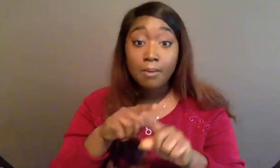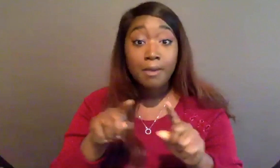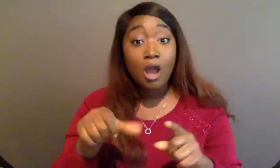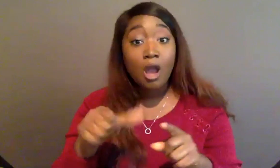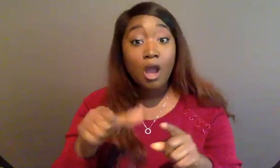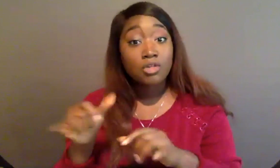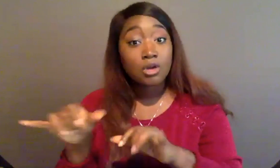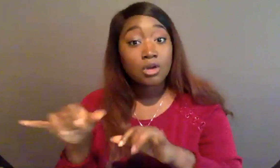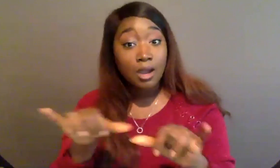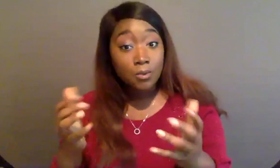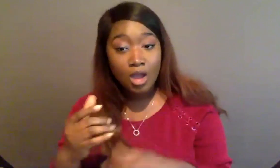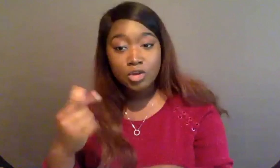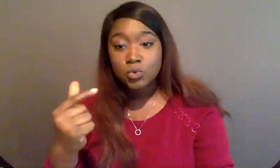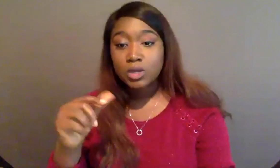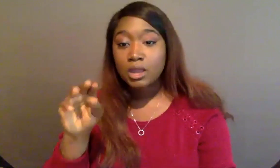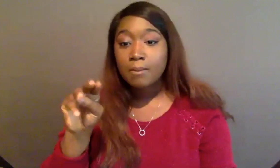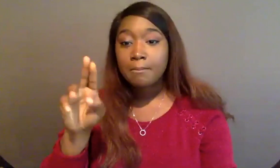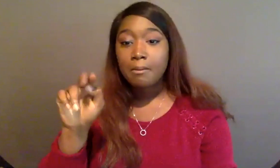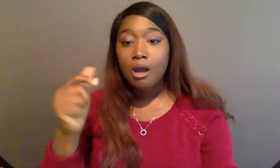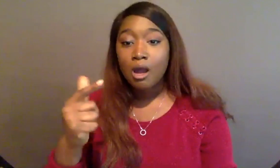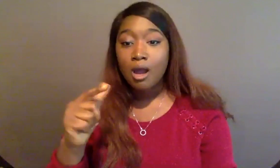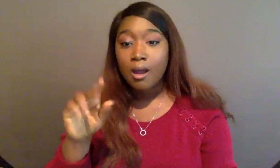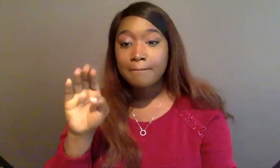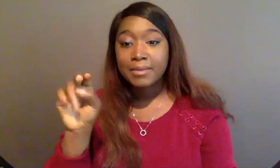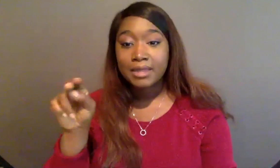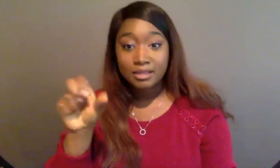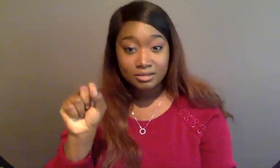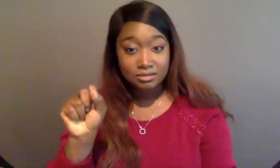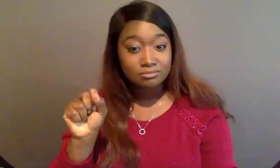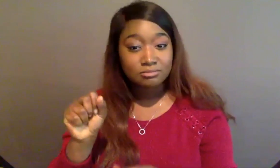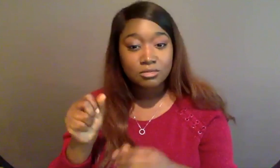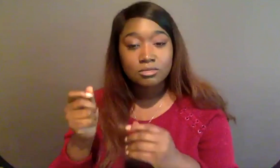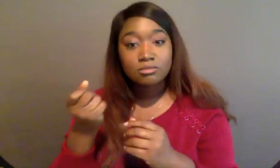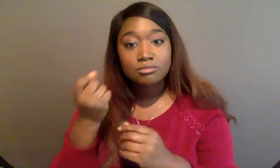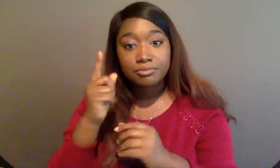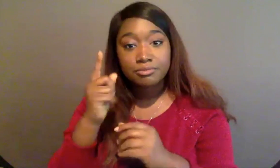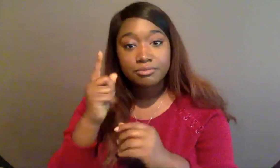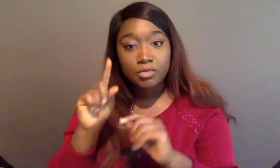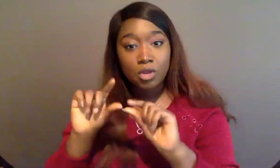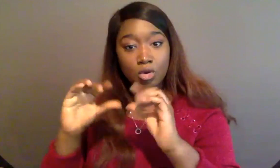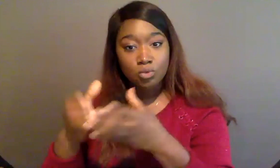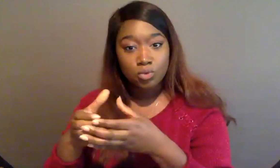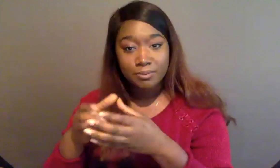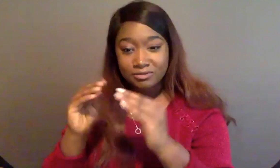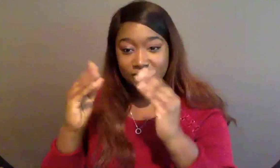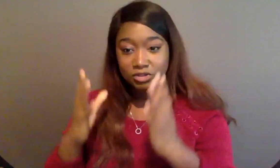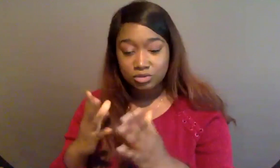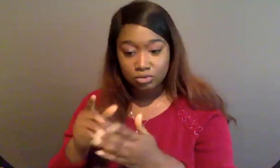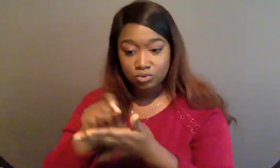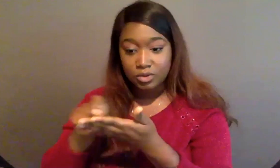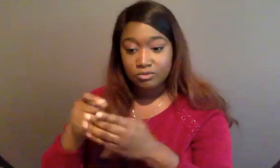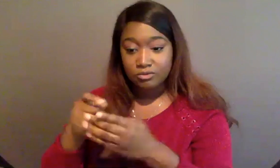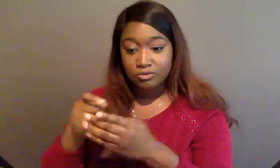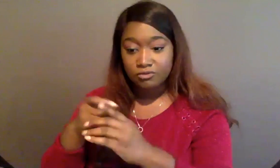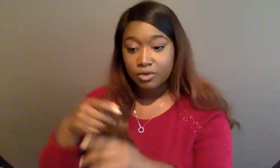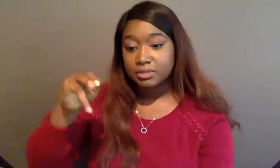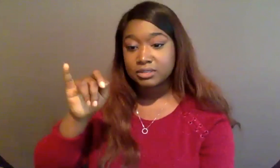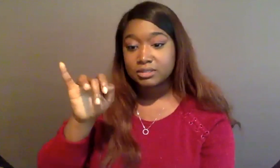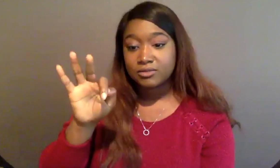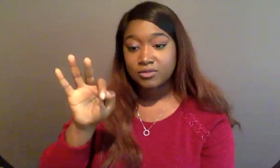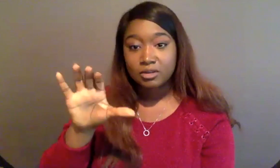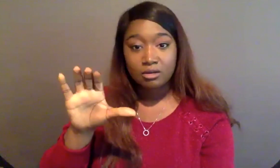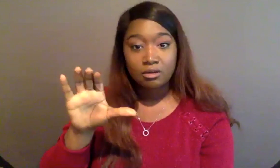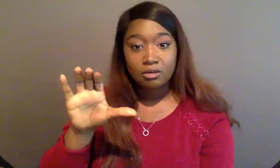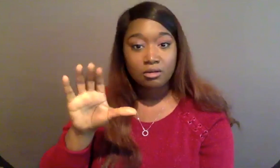right? This is a book written by some of the teachers out of Pacific College in San Diego. It's called Ancient Wisdom,